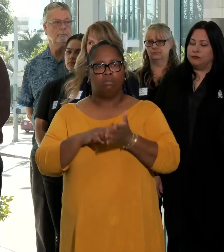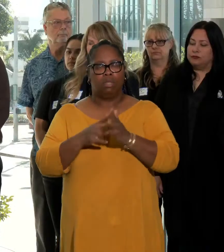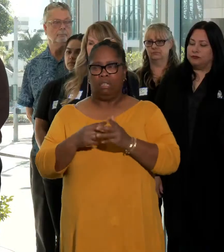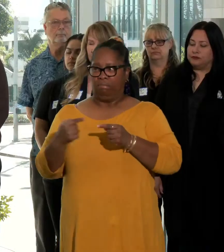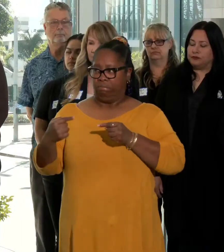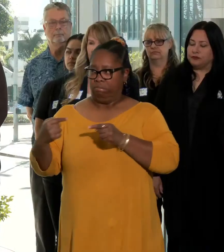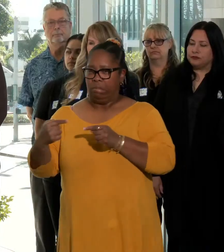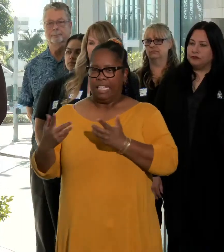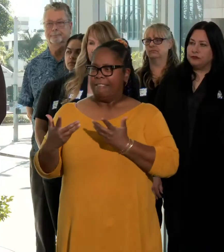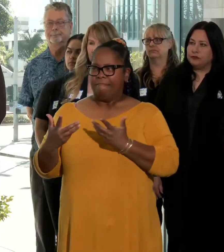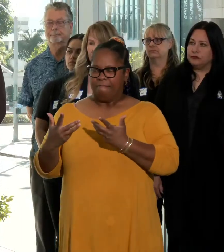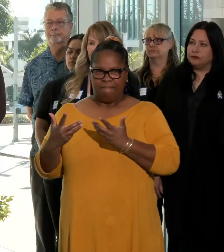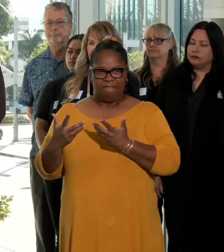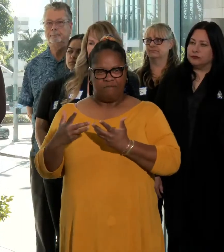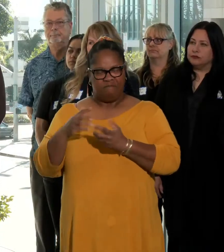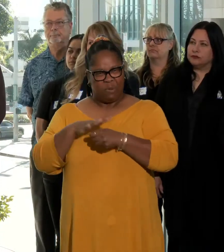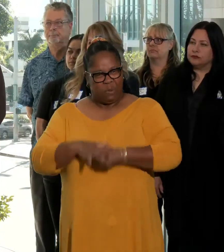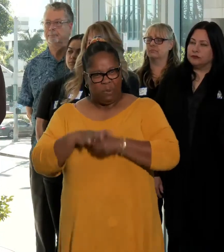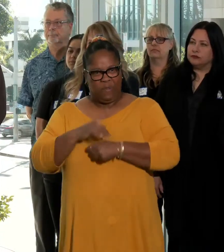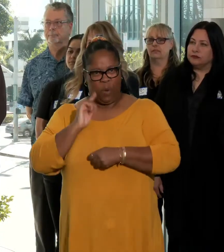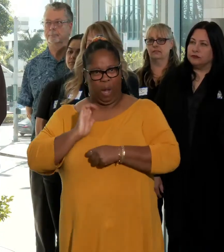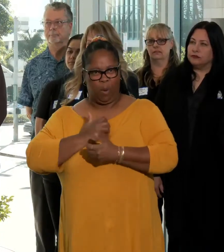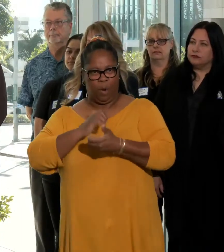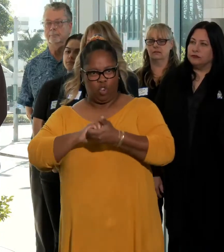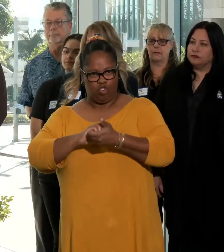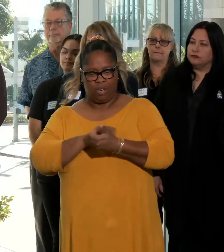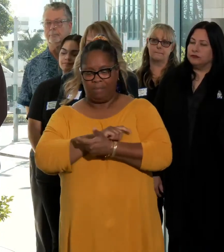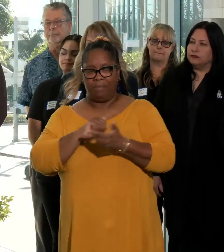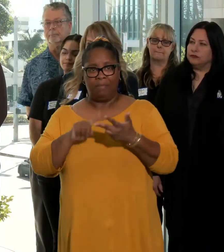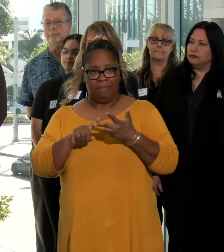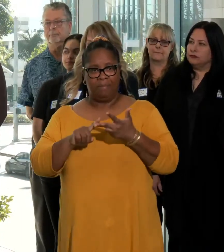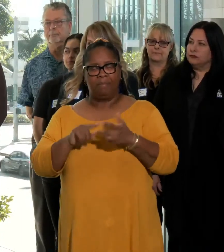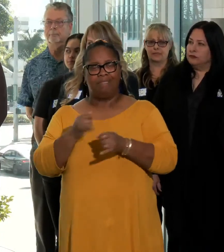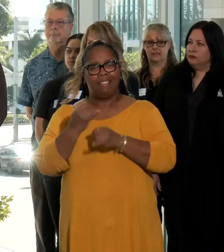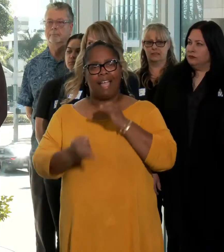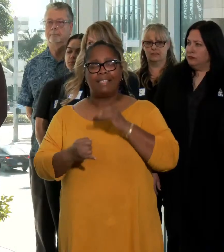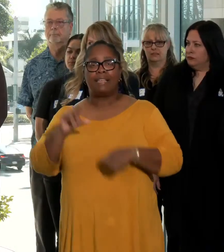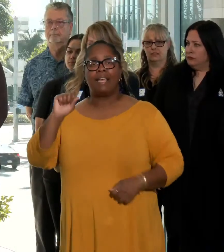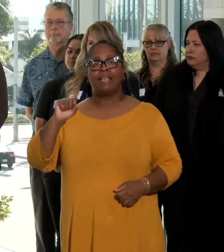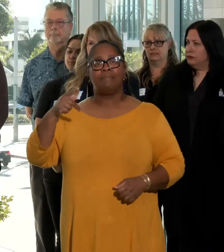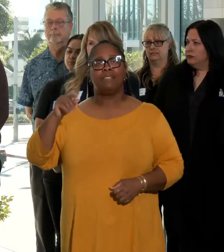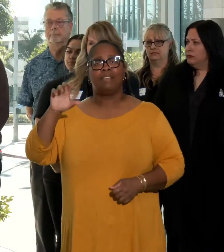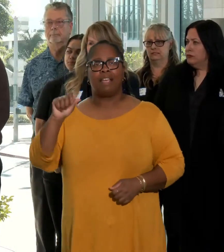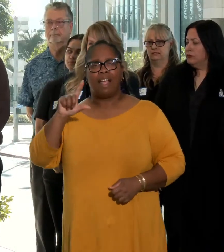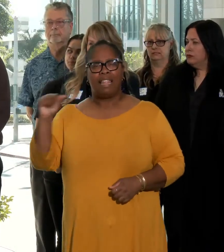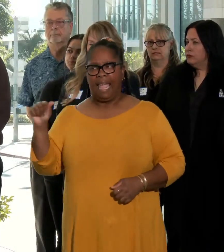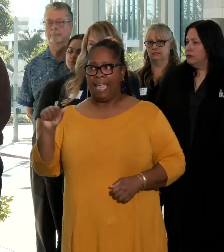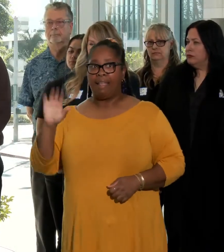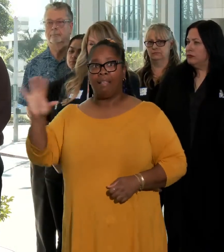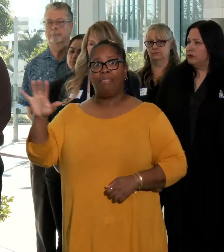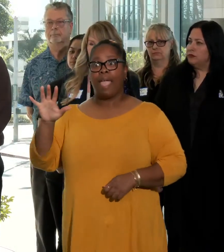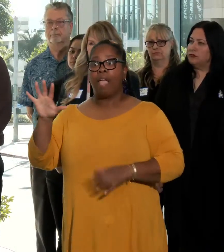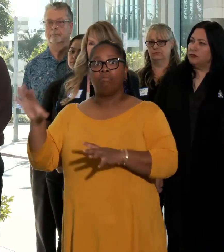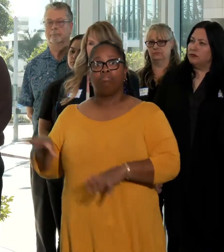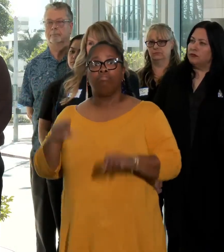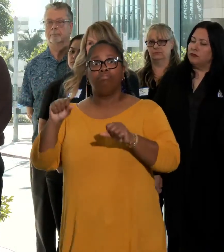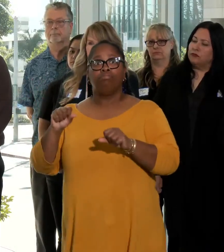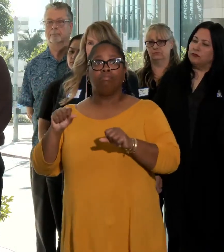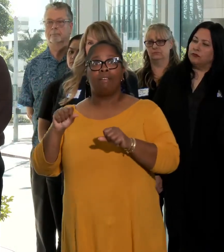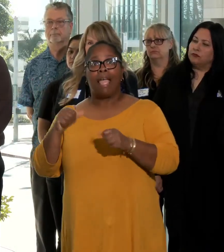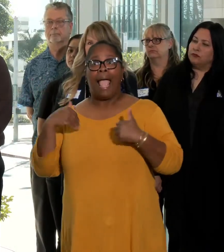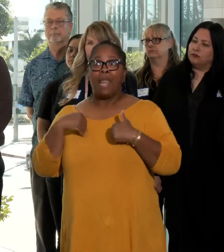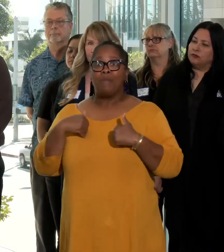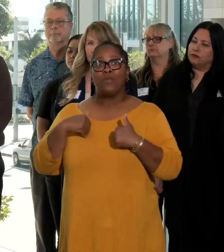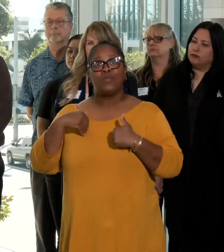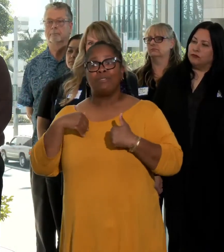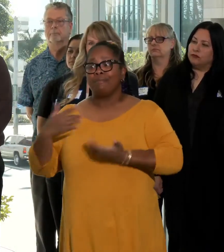strain in our partnership. And then lastly, over the years, SPCLA has drastically decreased their intake of our adoptable